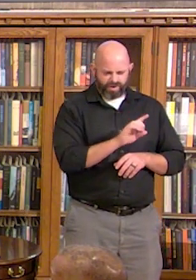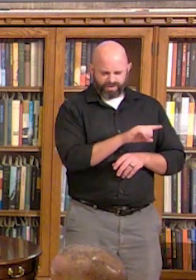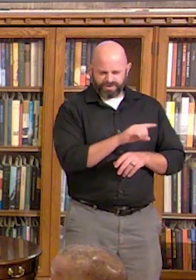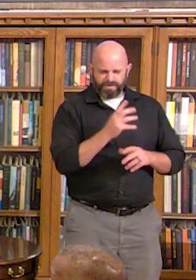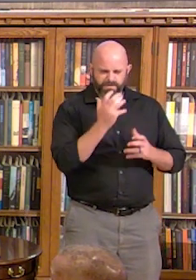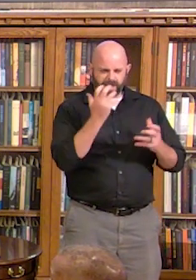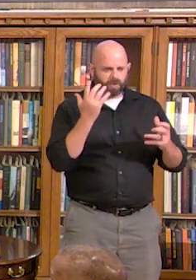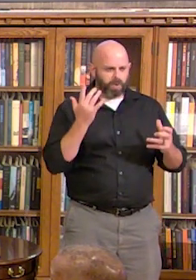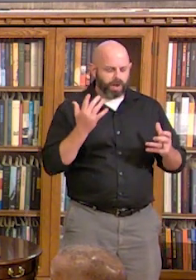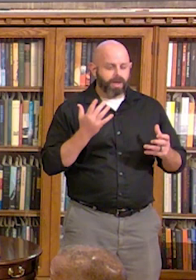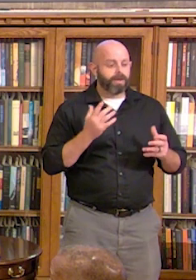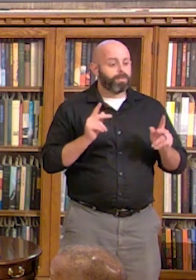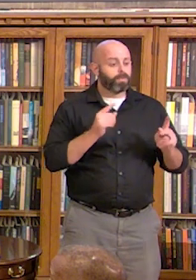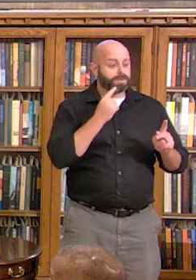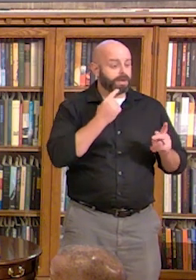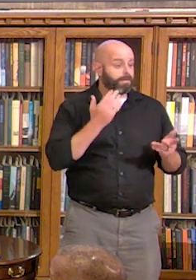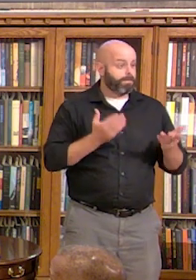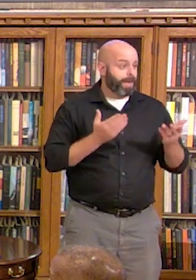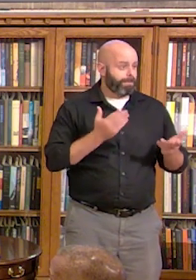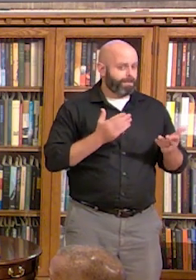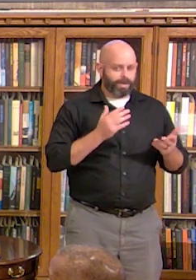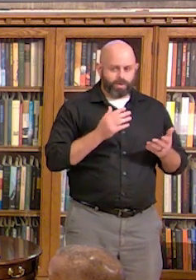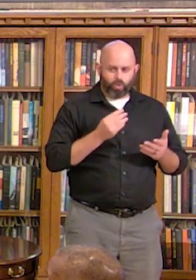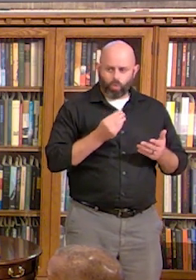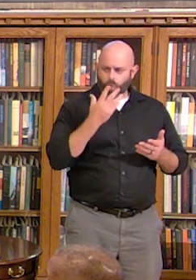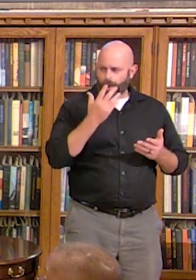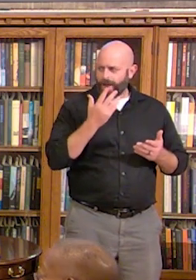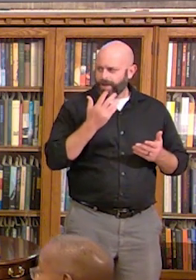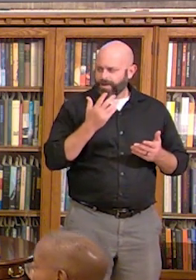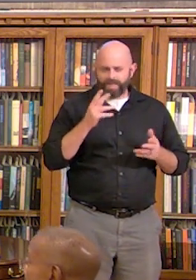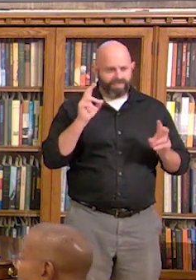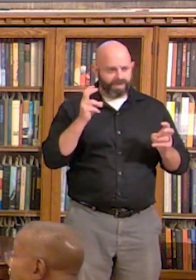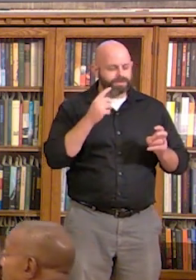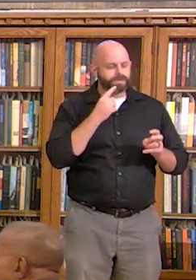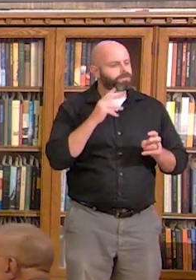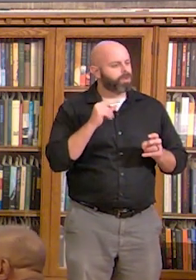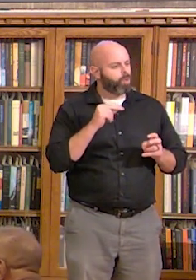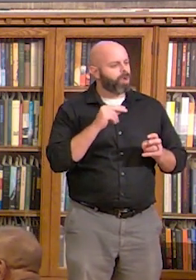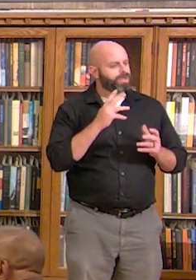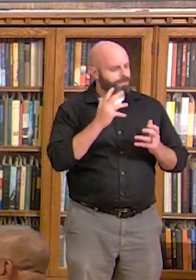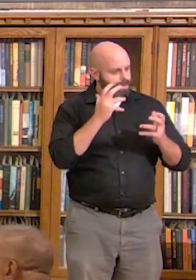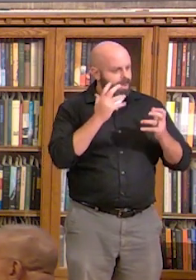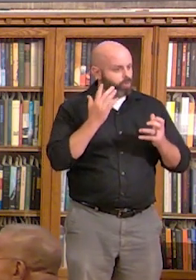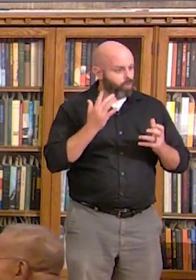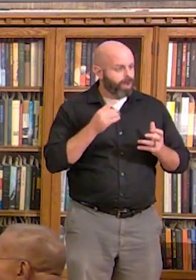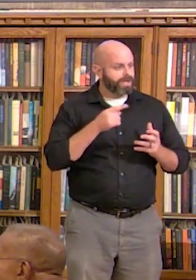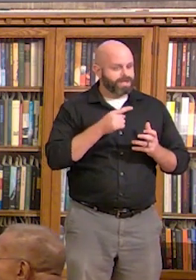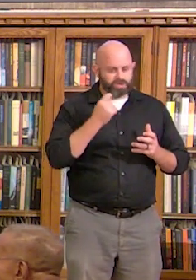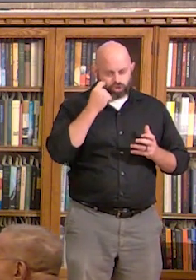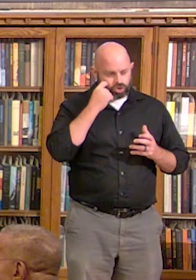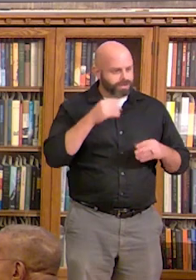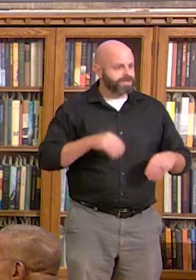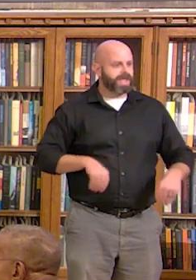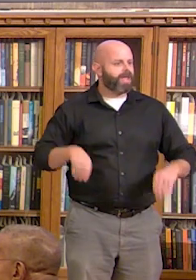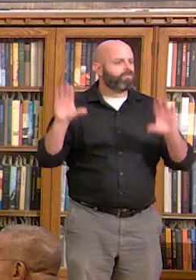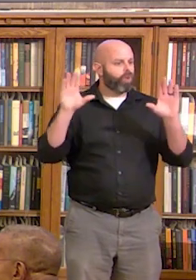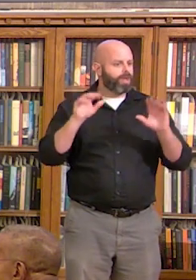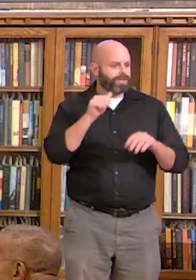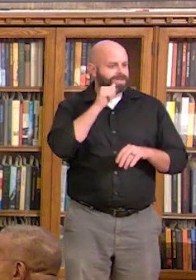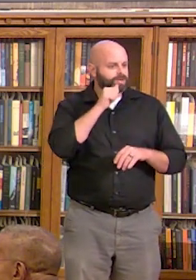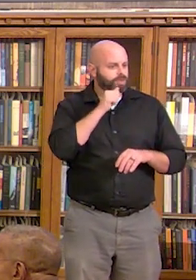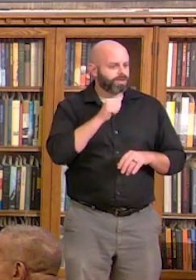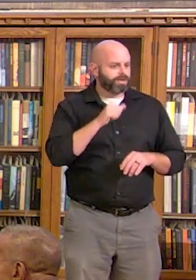had somebody say well maybe because it was white people I said no that wasn't the reason he got mad he got Mar mad because he just gave away the